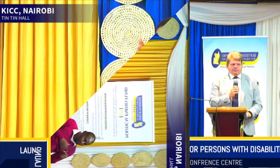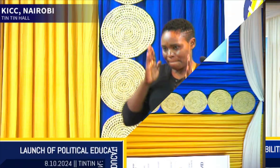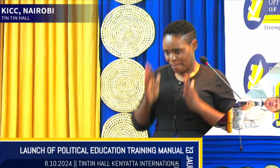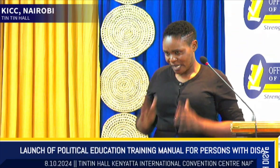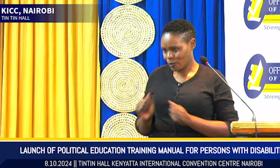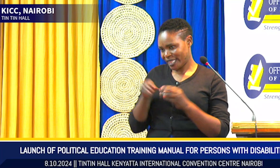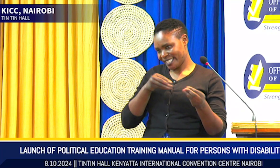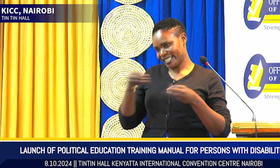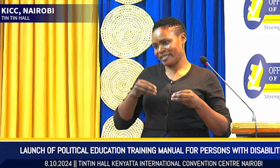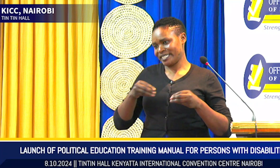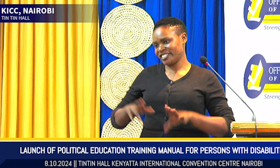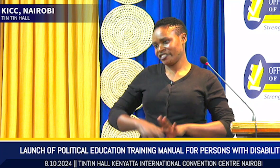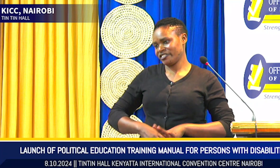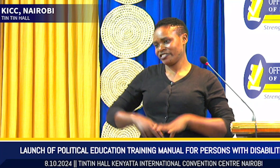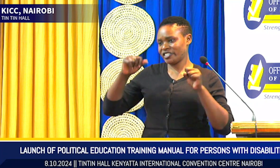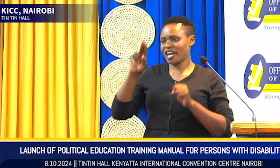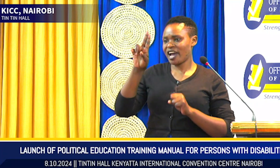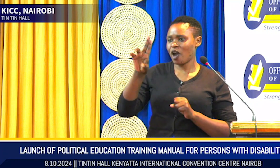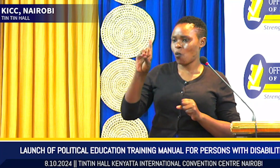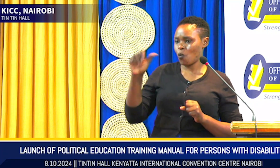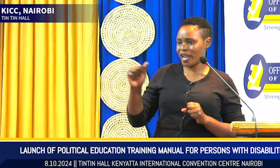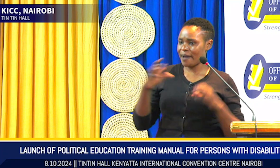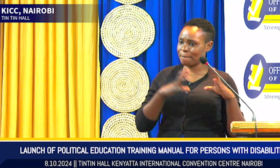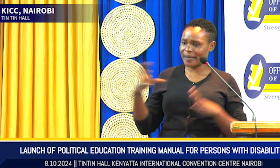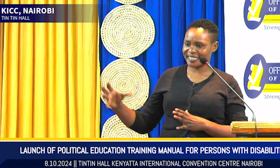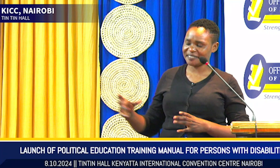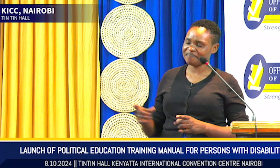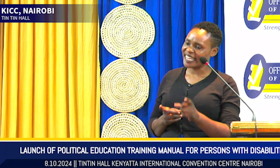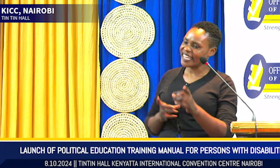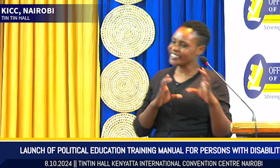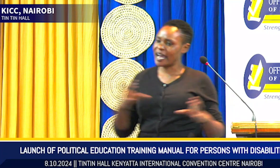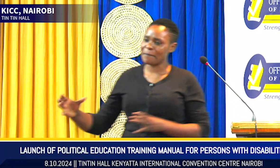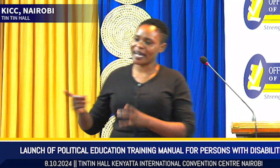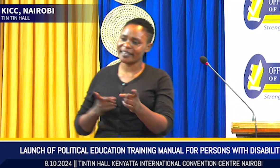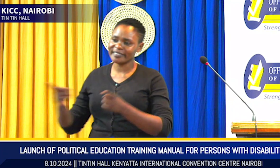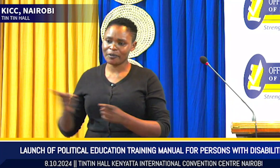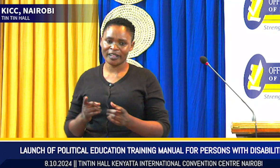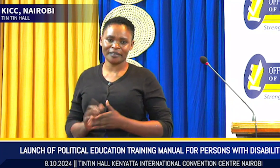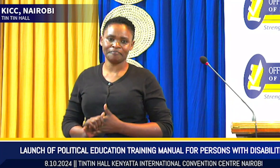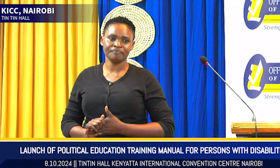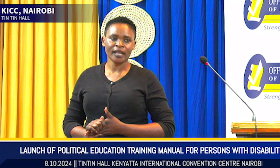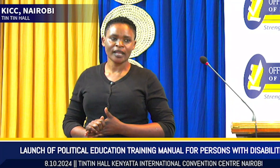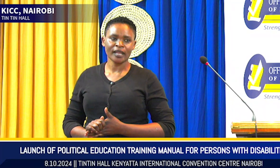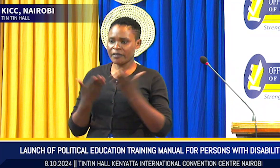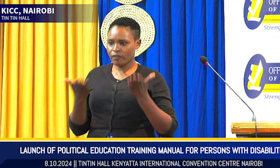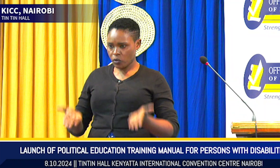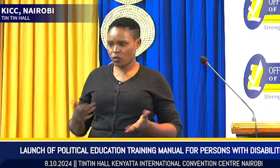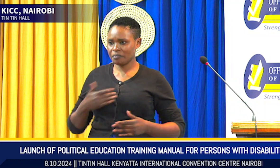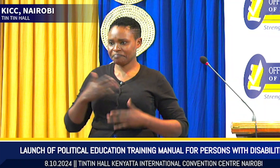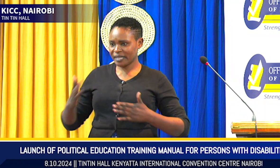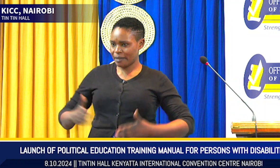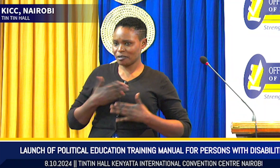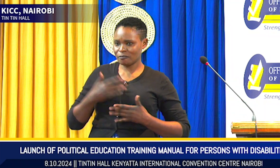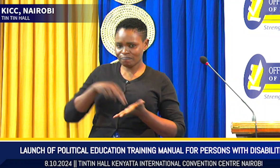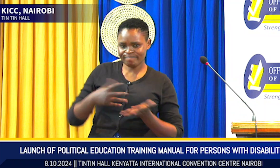right time. I'm a person with disability chairing UDA, chairperson for person with